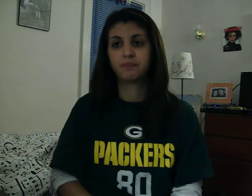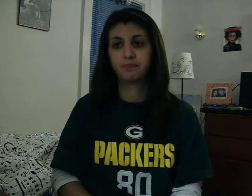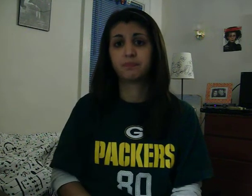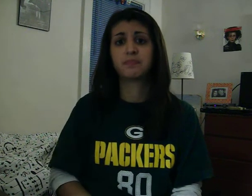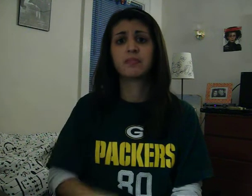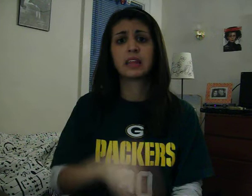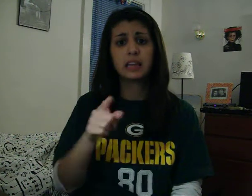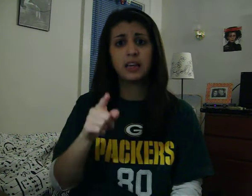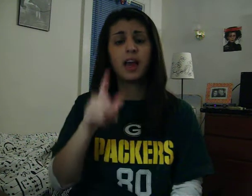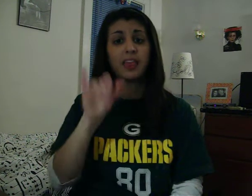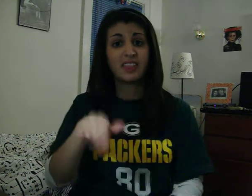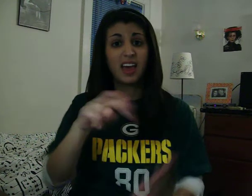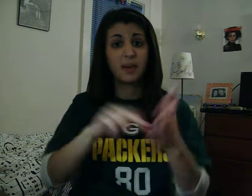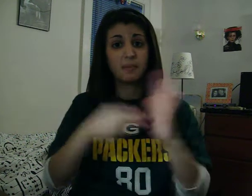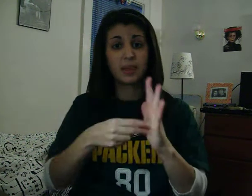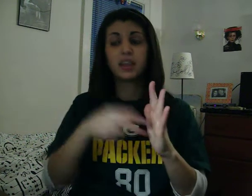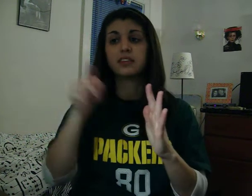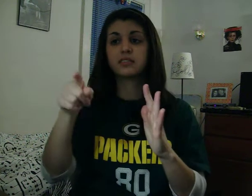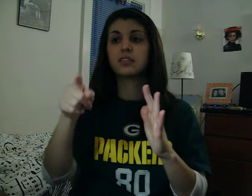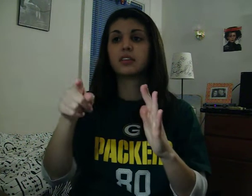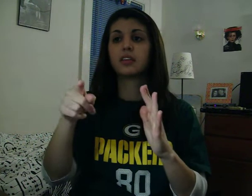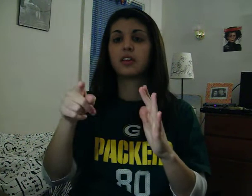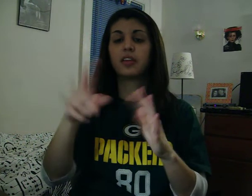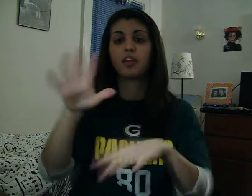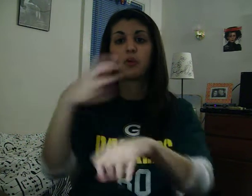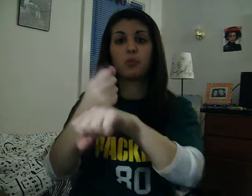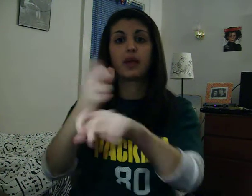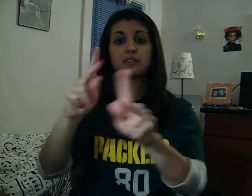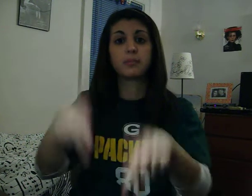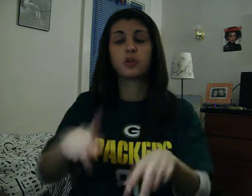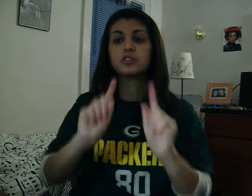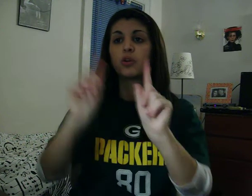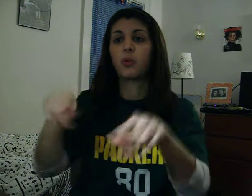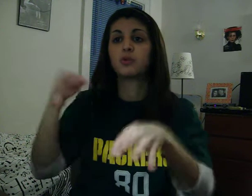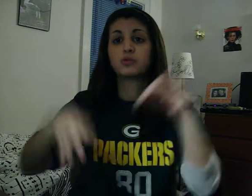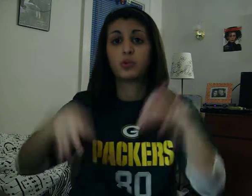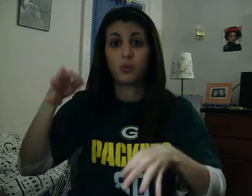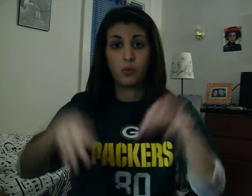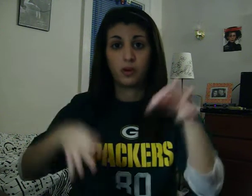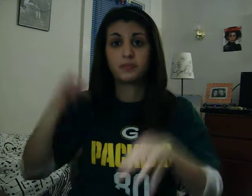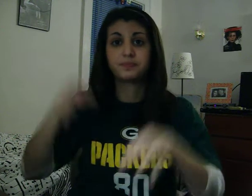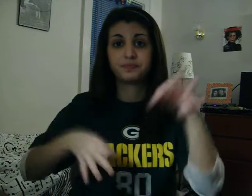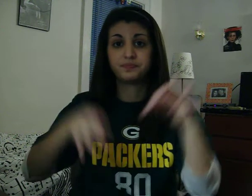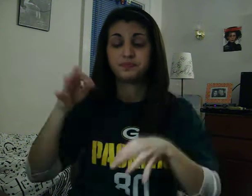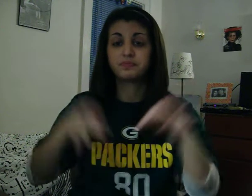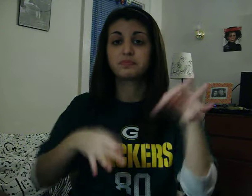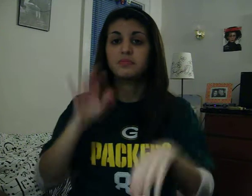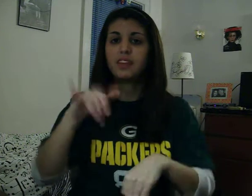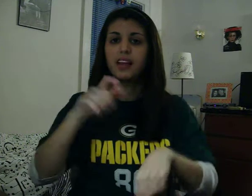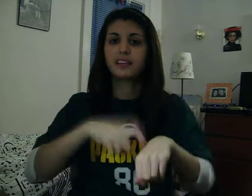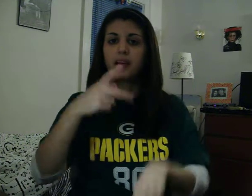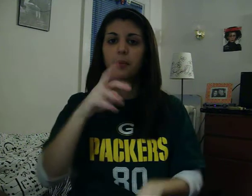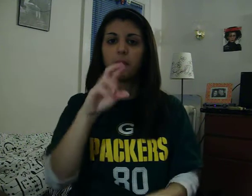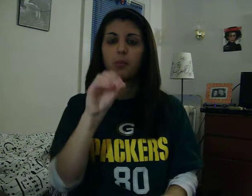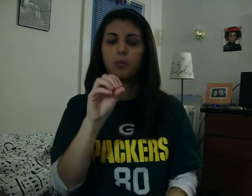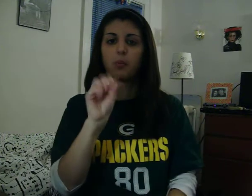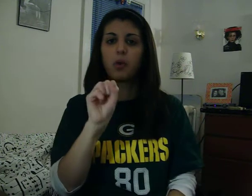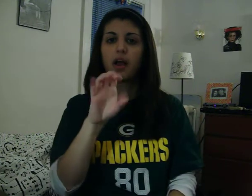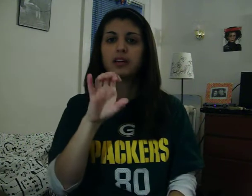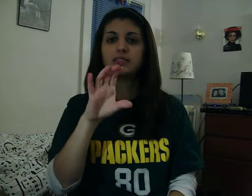what is called again the preliminary hearing. It's at that time the prosecutor will present evidence before the